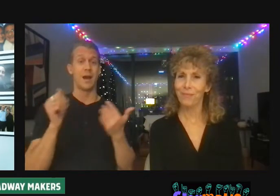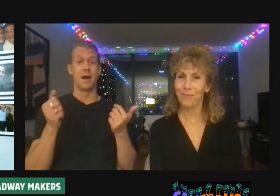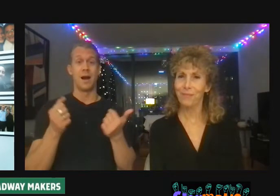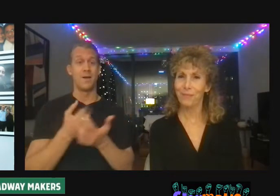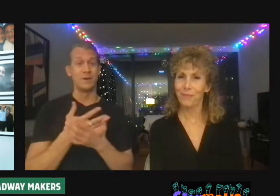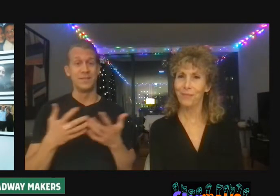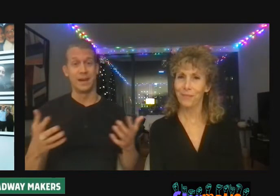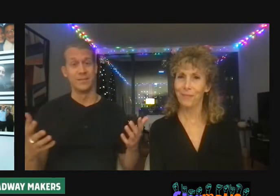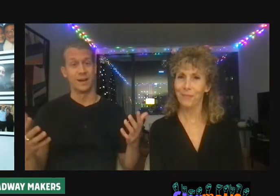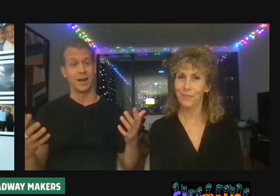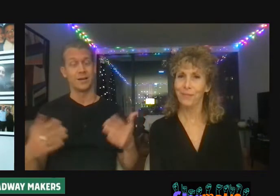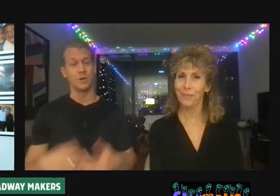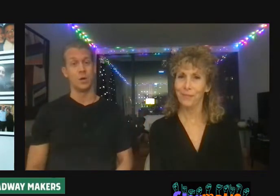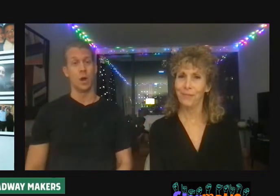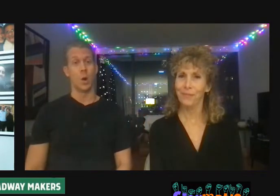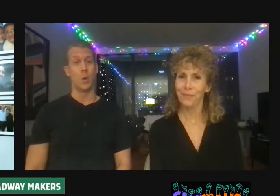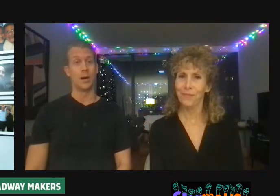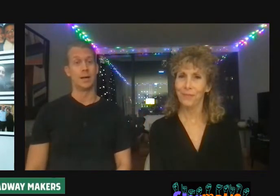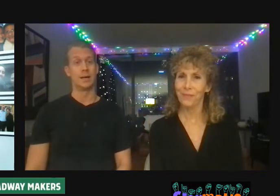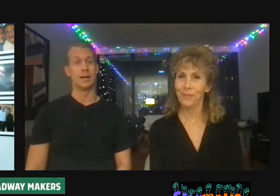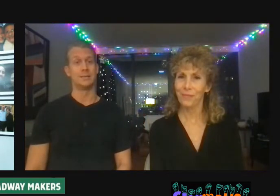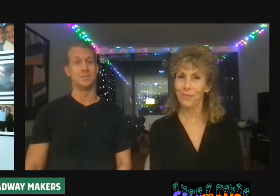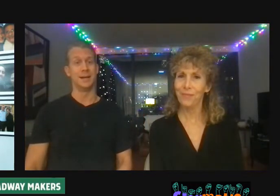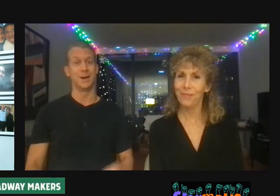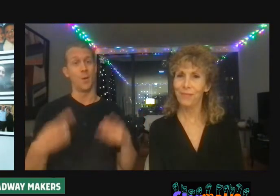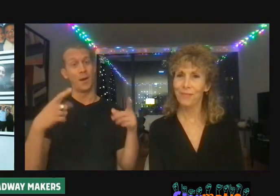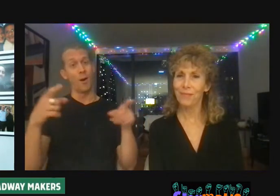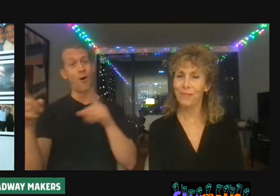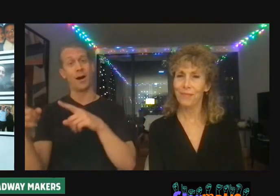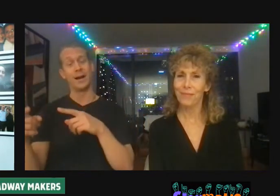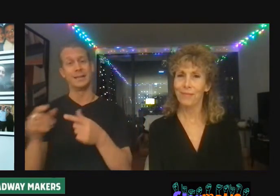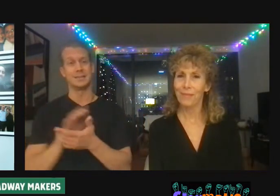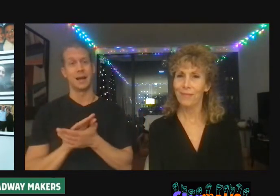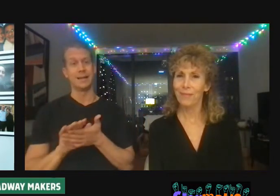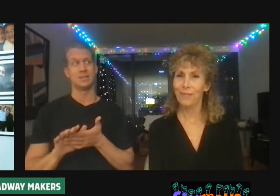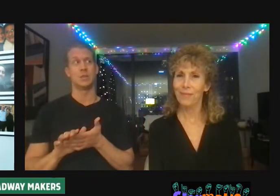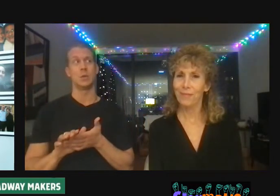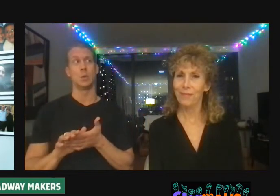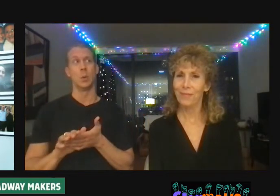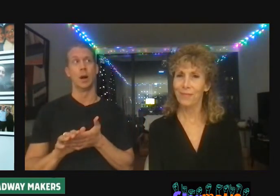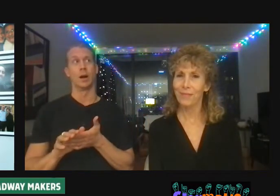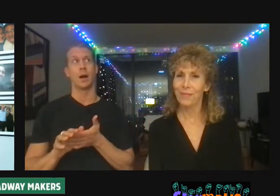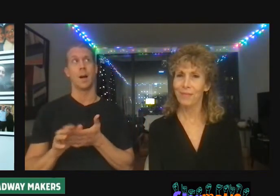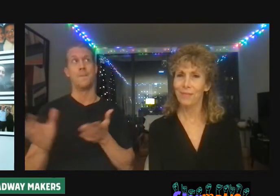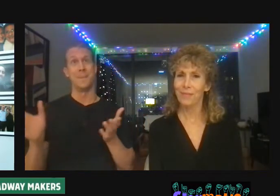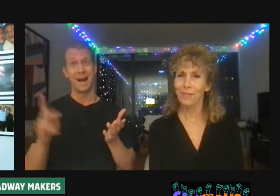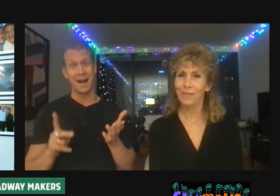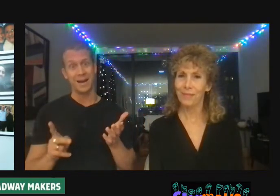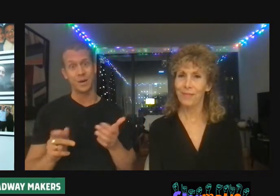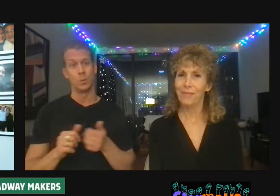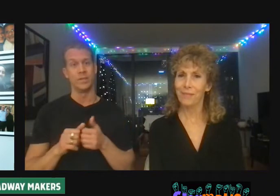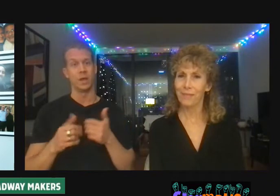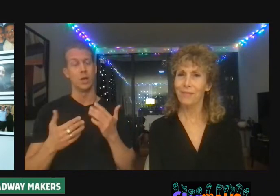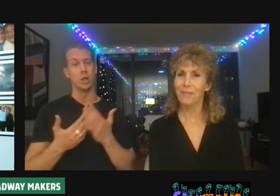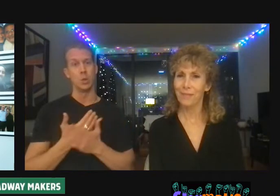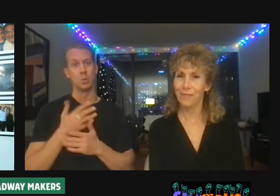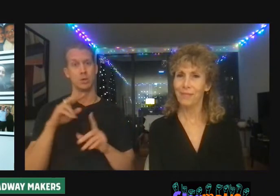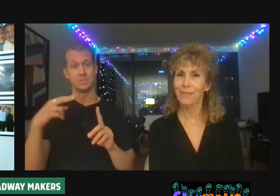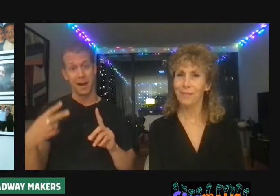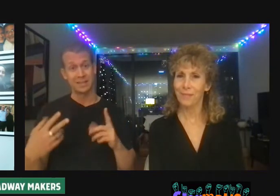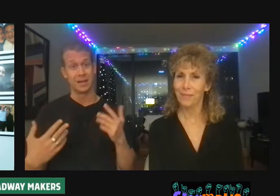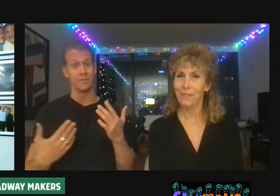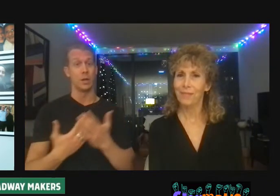with everything that, you know, have been going on, it's nice to come back with a